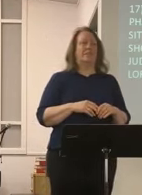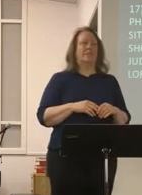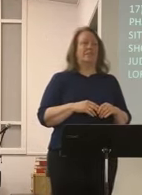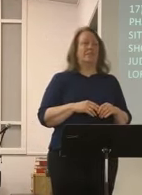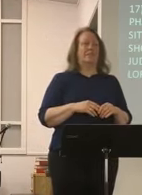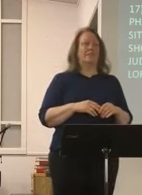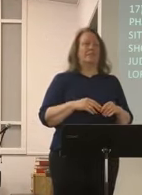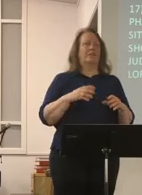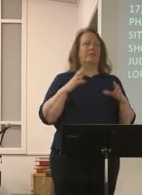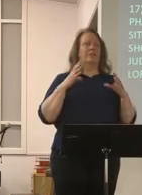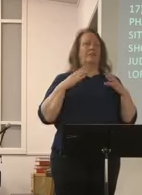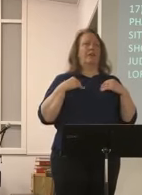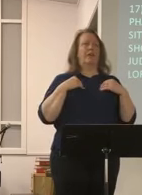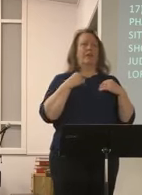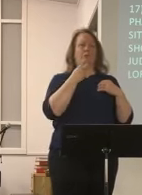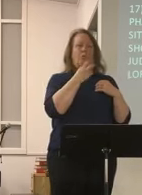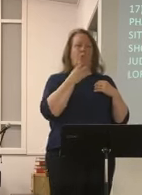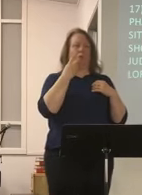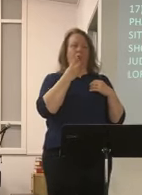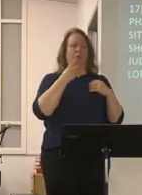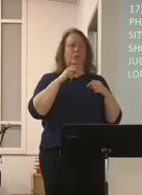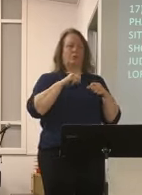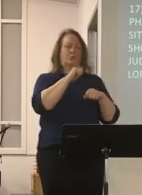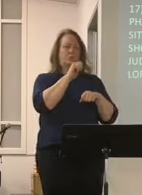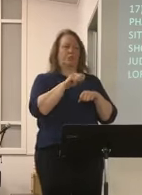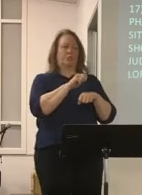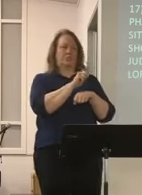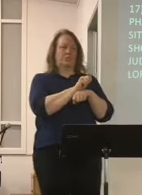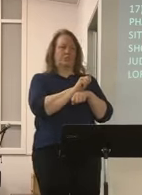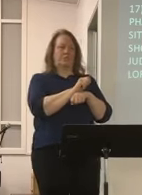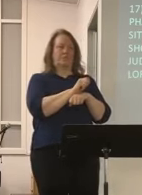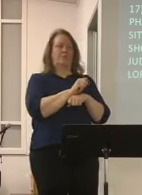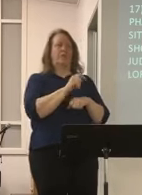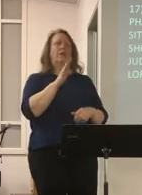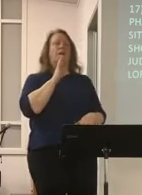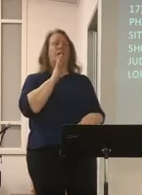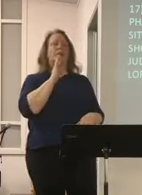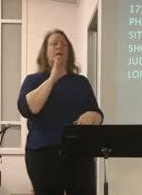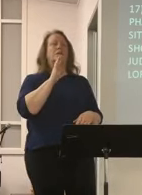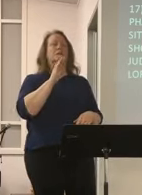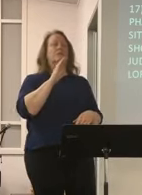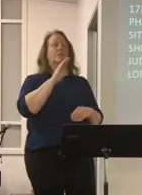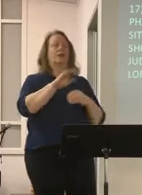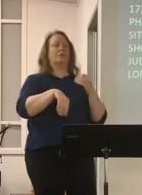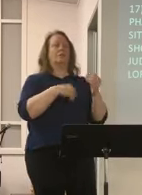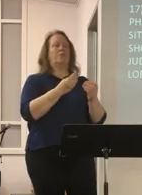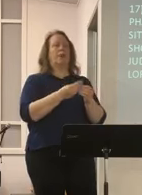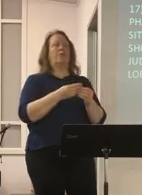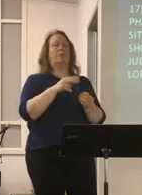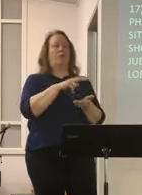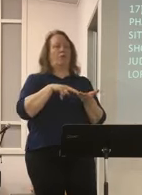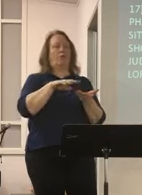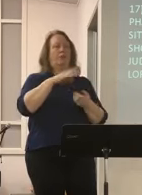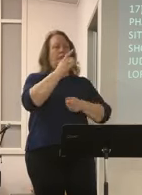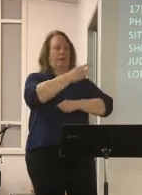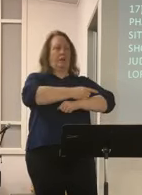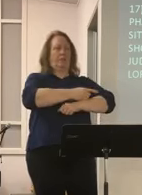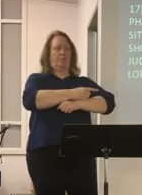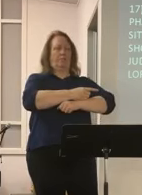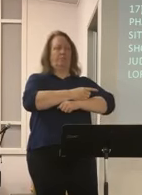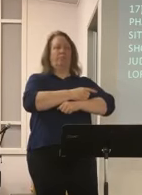an oral tradition. For instance, in the Old Testament, it talks about the Sabbath, that you're not to work on the